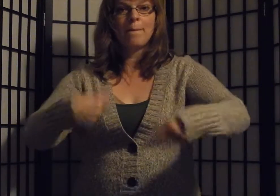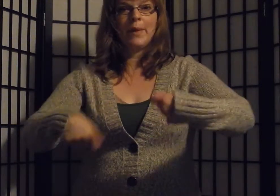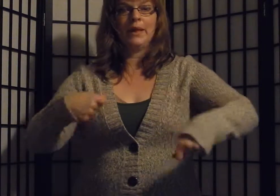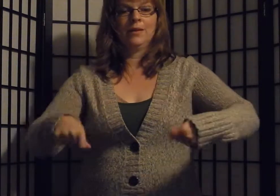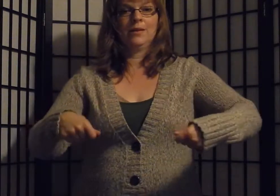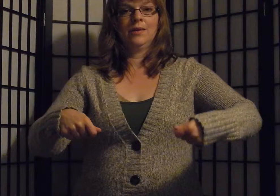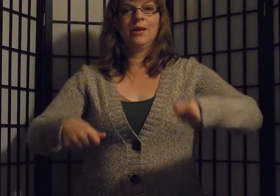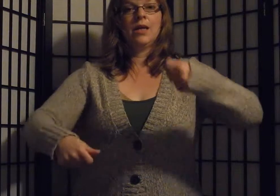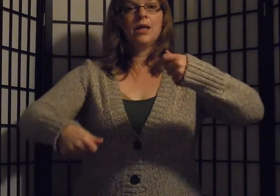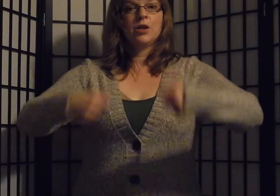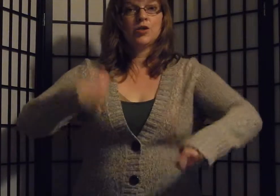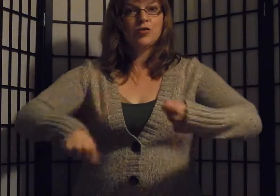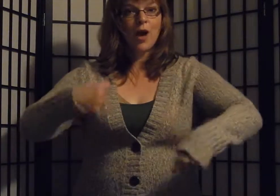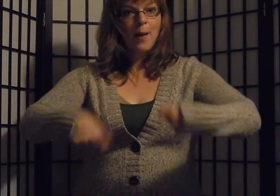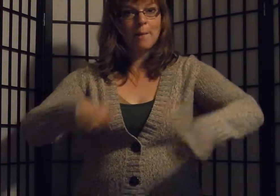Drum, drum,